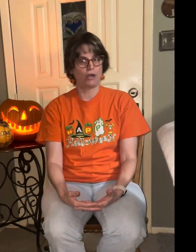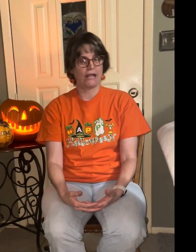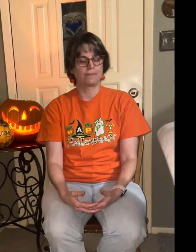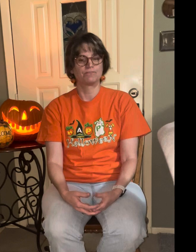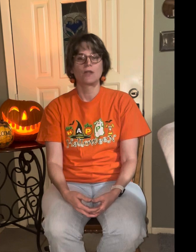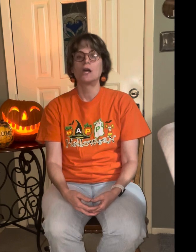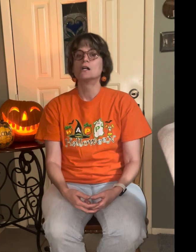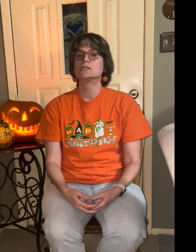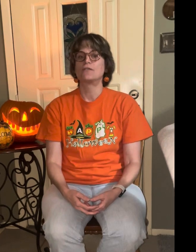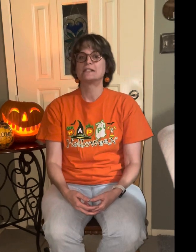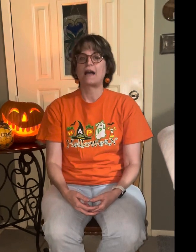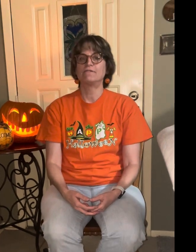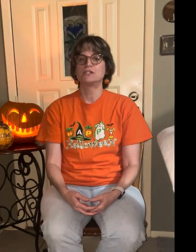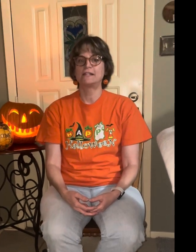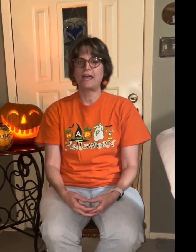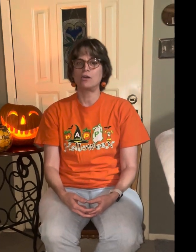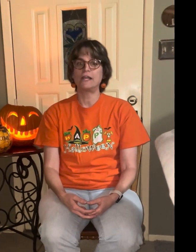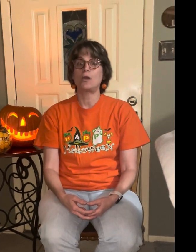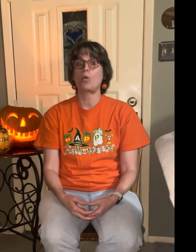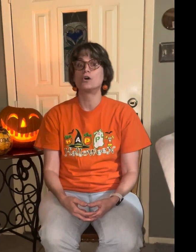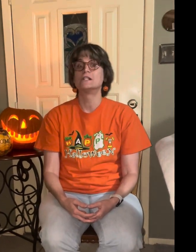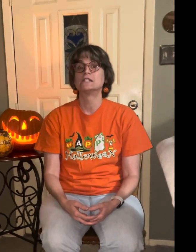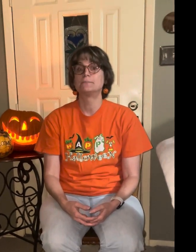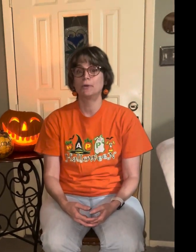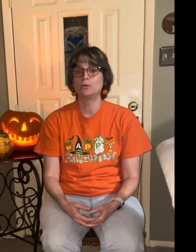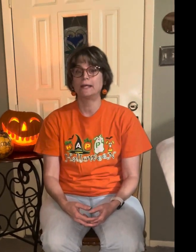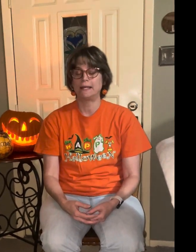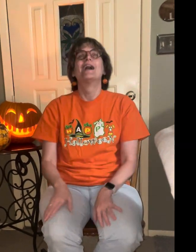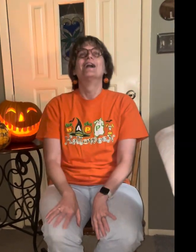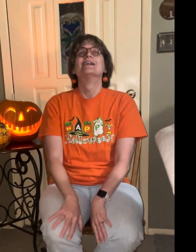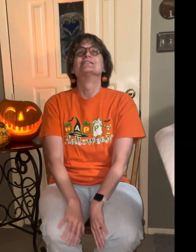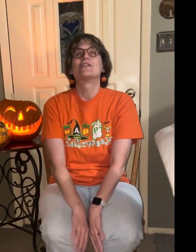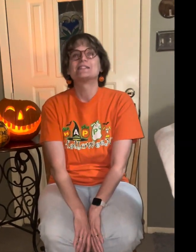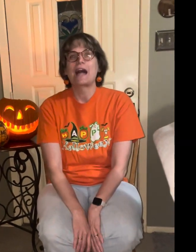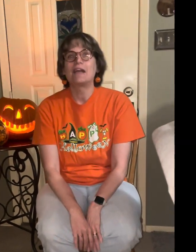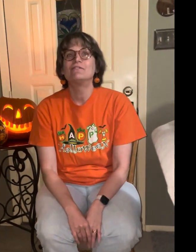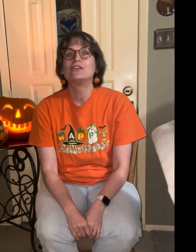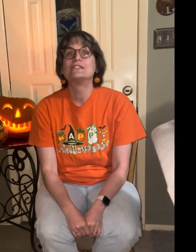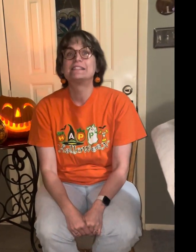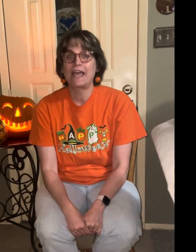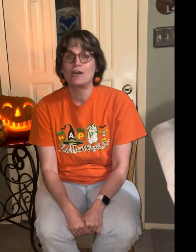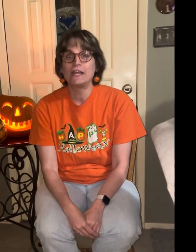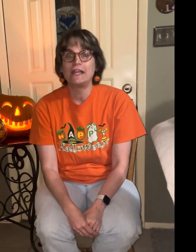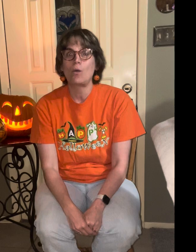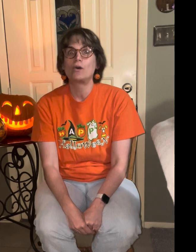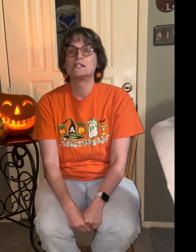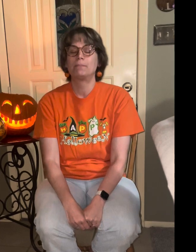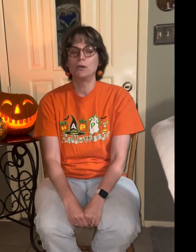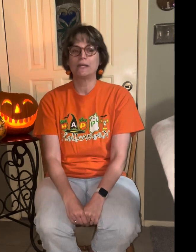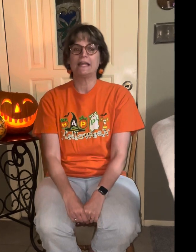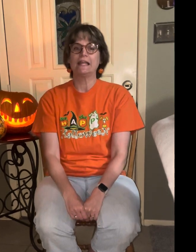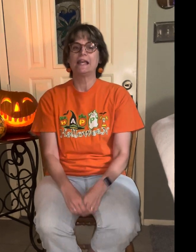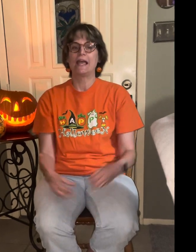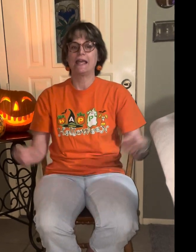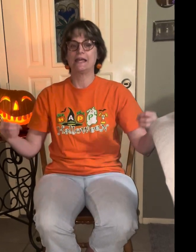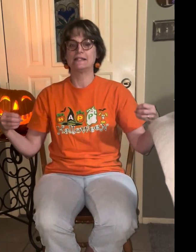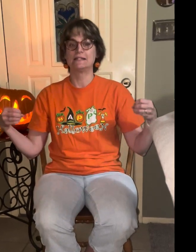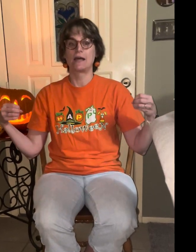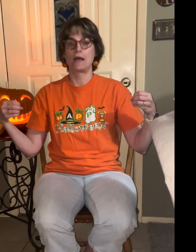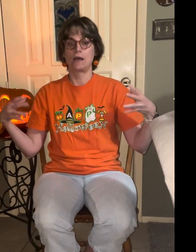scary. So the sign for scary or spooky. So the sign for scary or spooky is